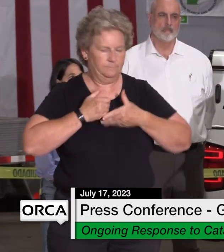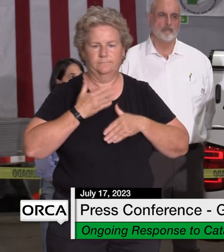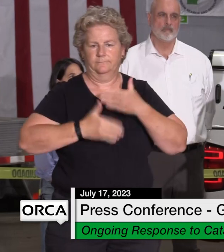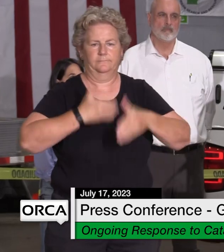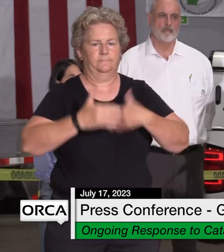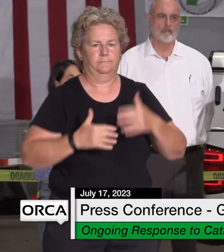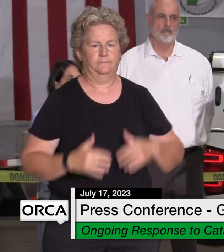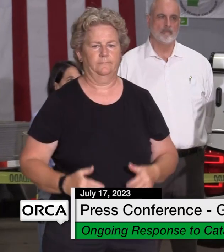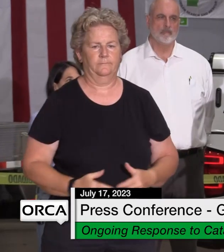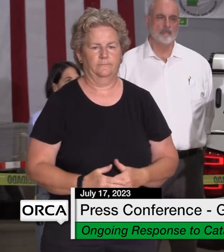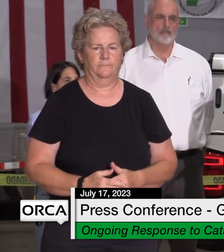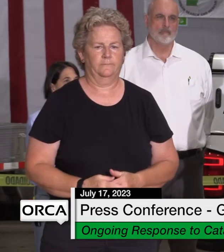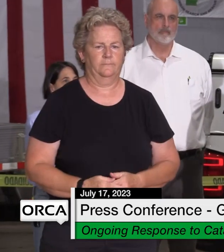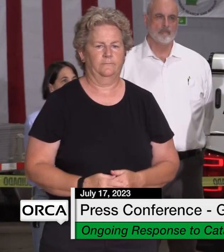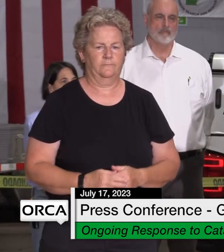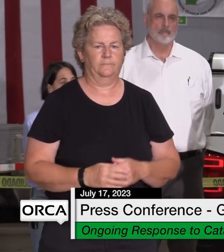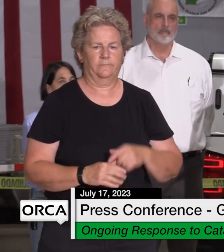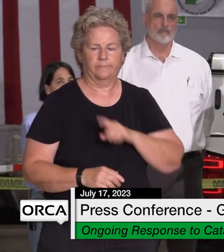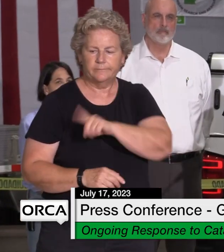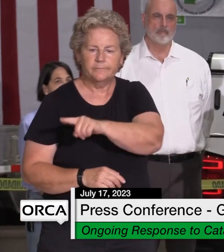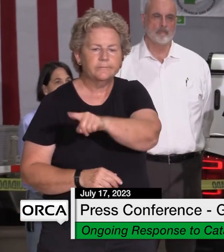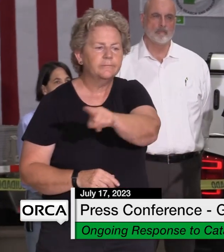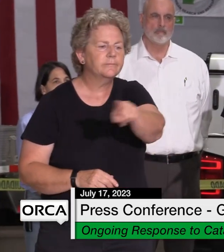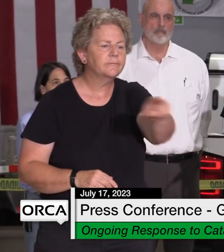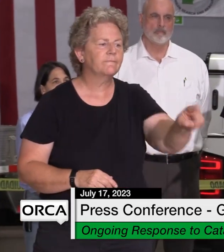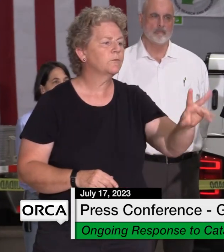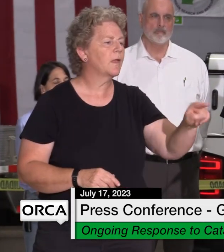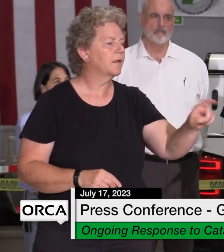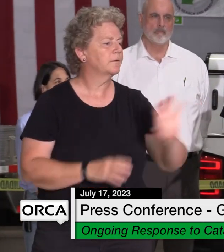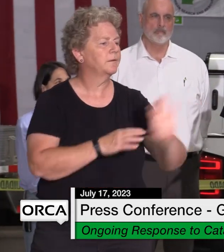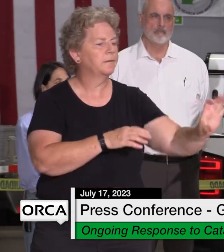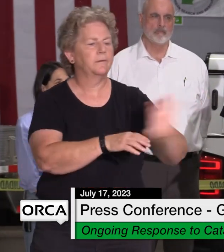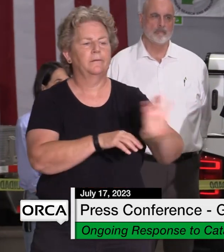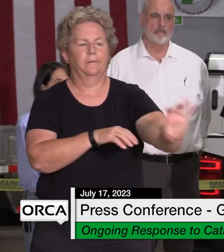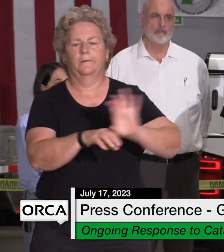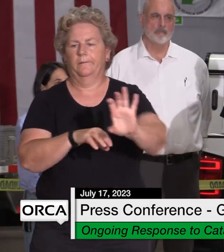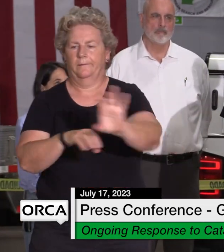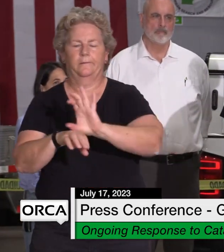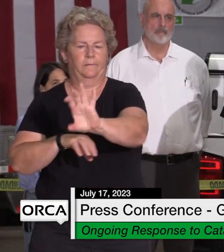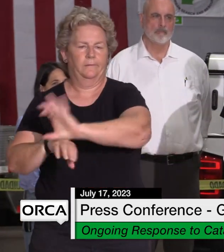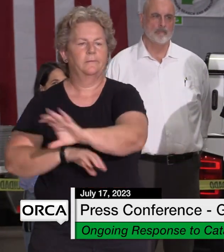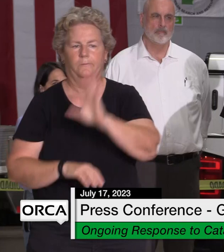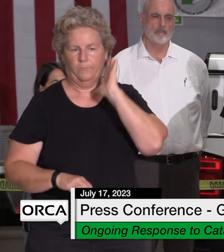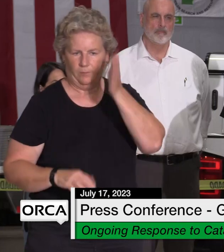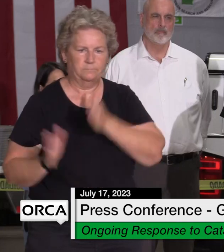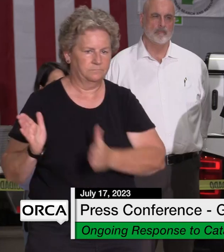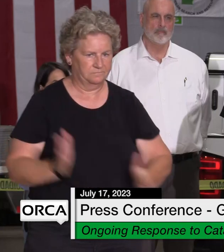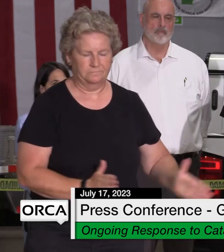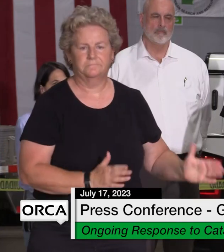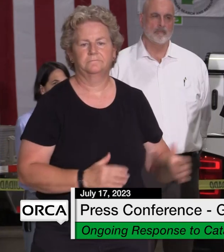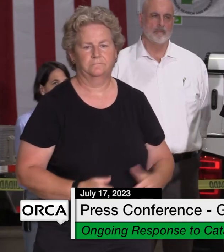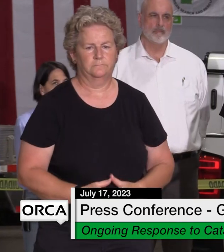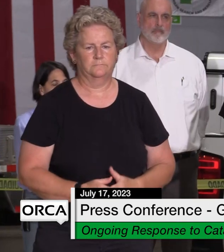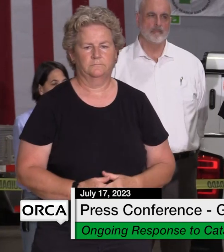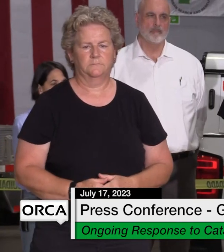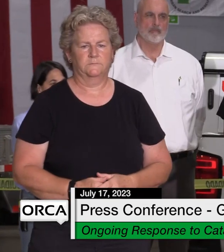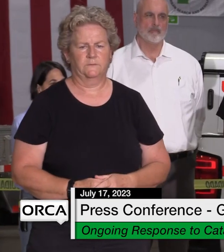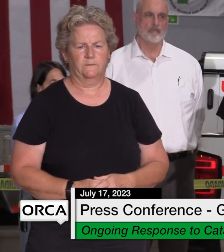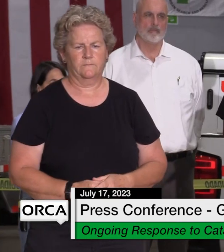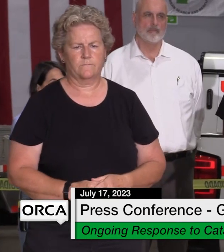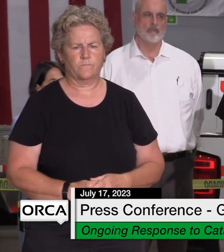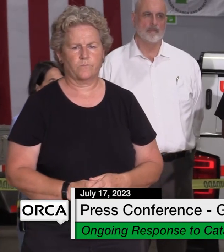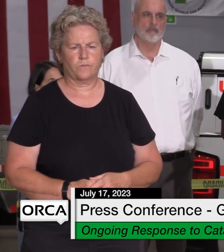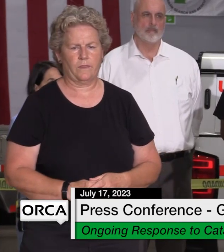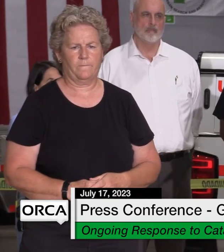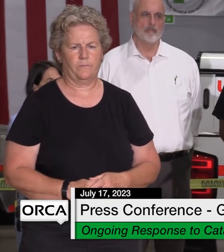Here today, we have many VTrans employees who will be critical to that work. They've also been heroic in their response to